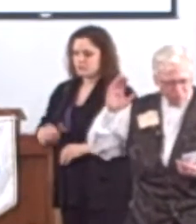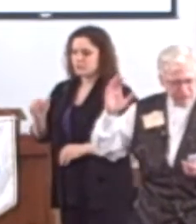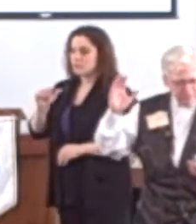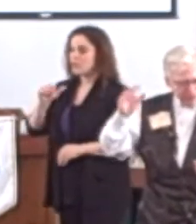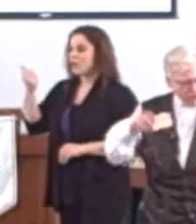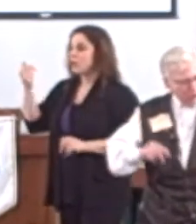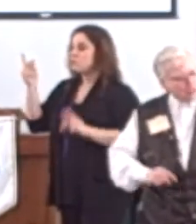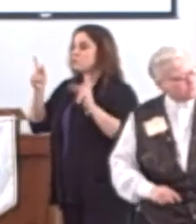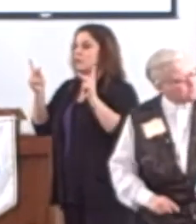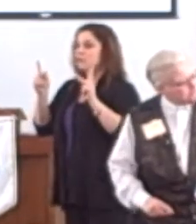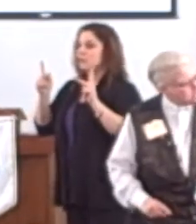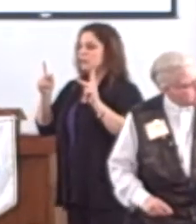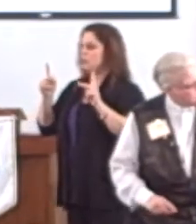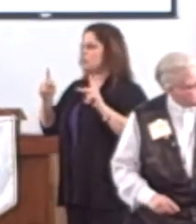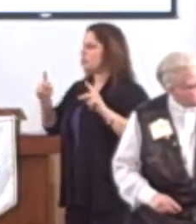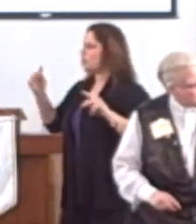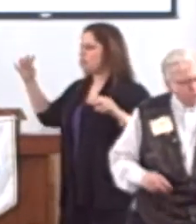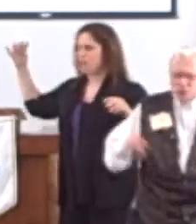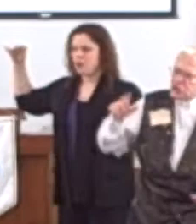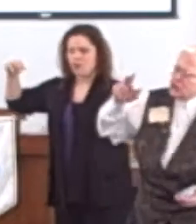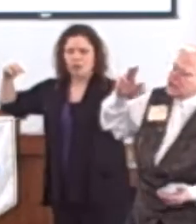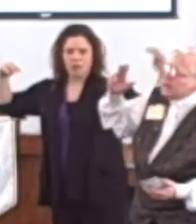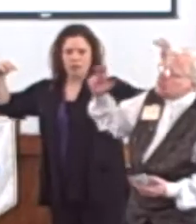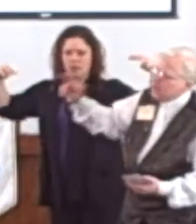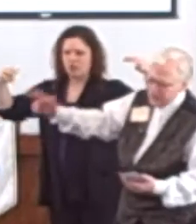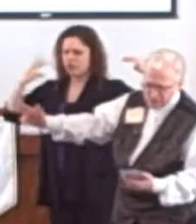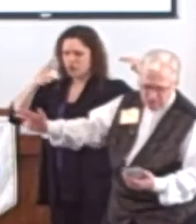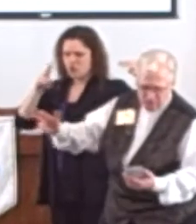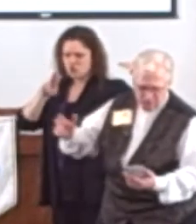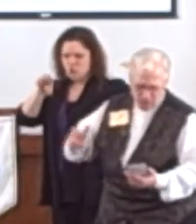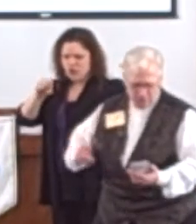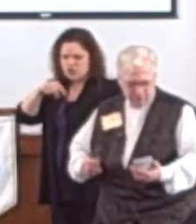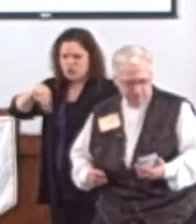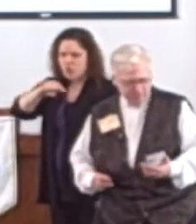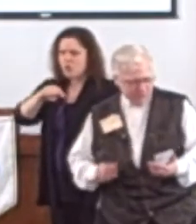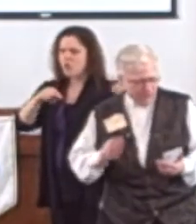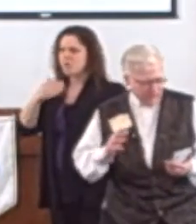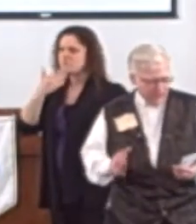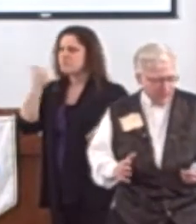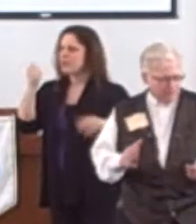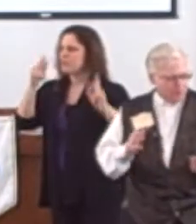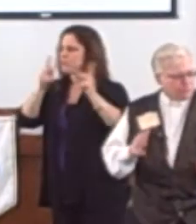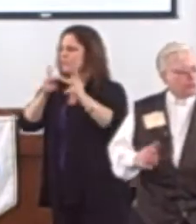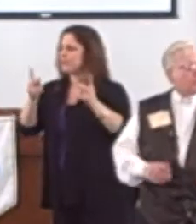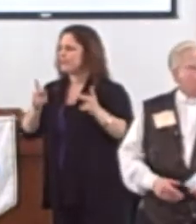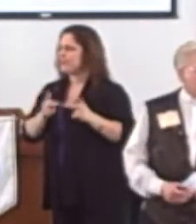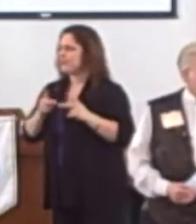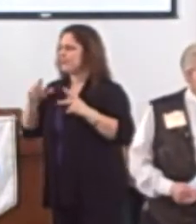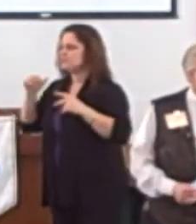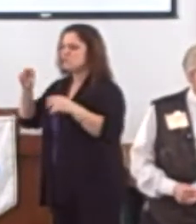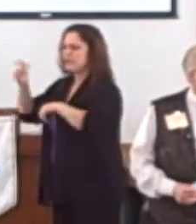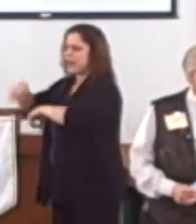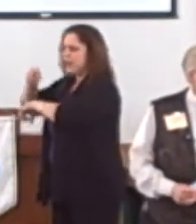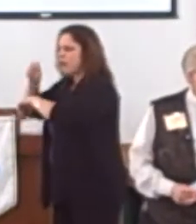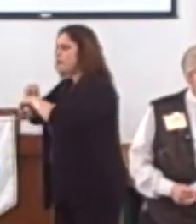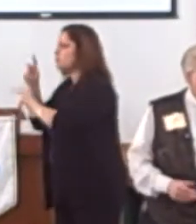wanted a better life. So they left the lands of their birth and came for the